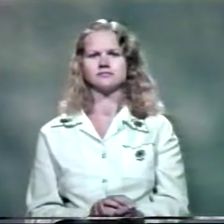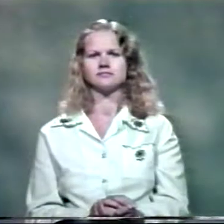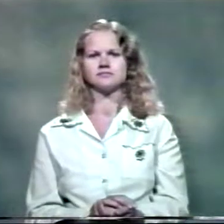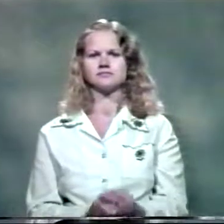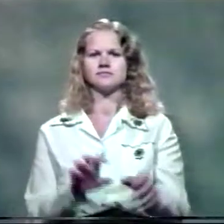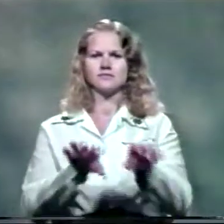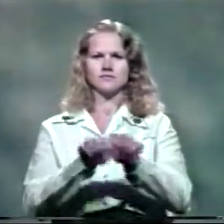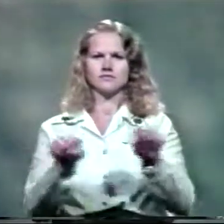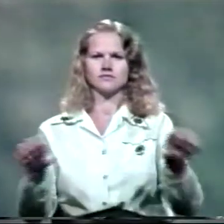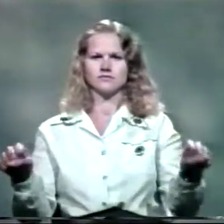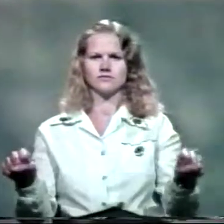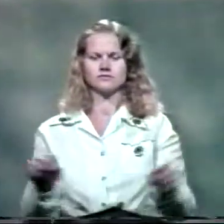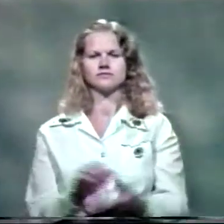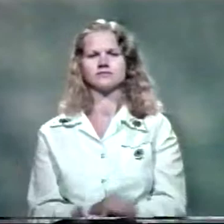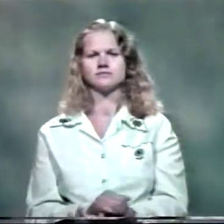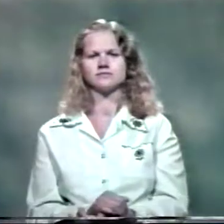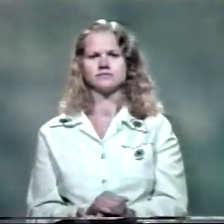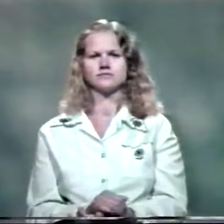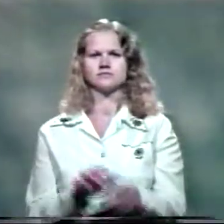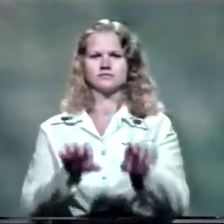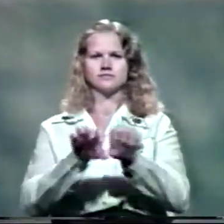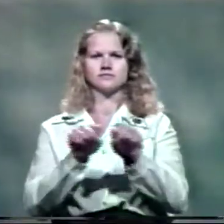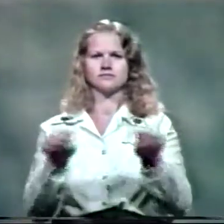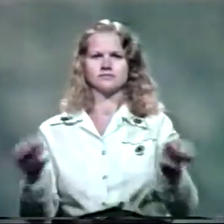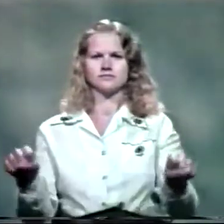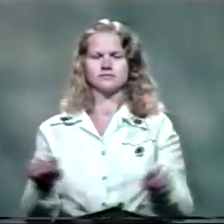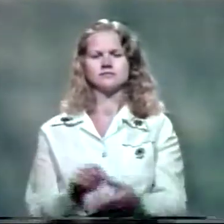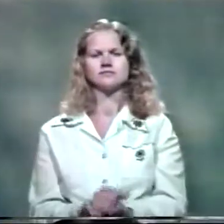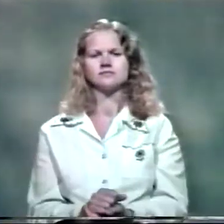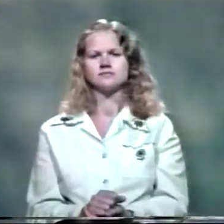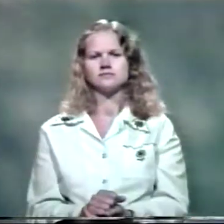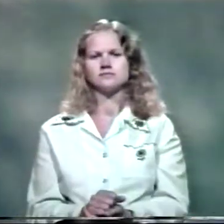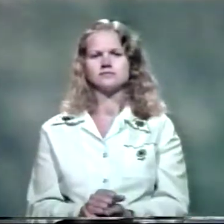Hot dog. Hot dog. Mustard.